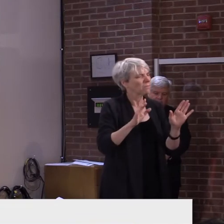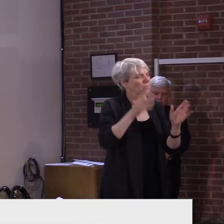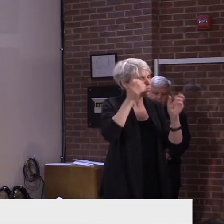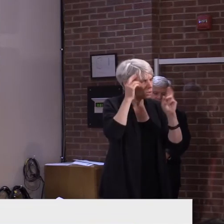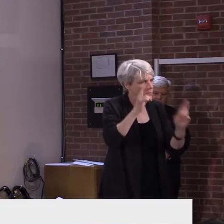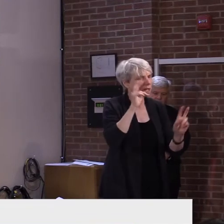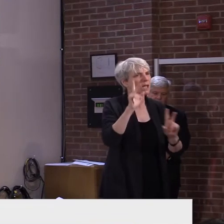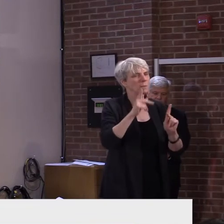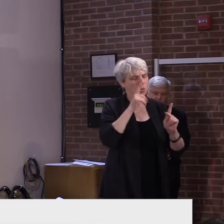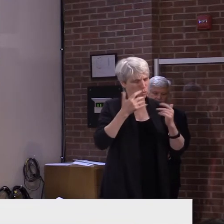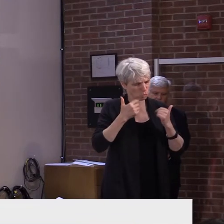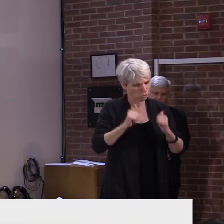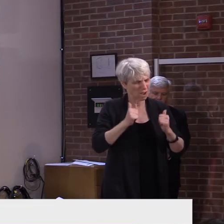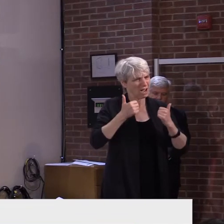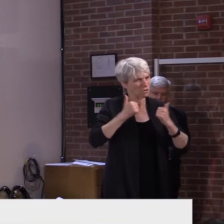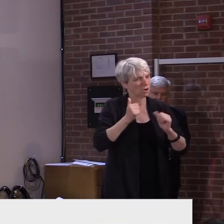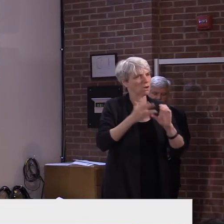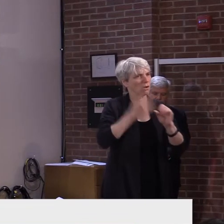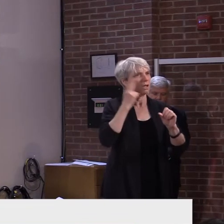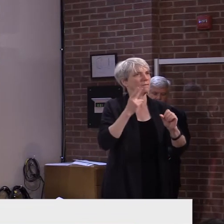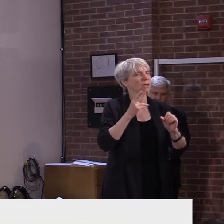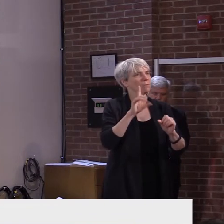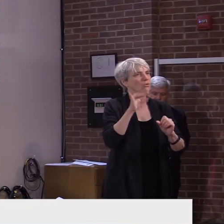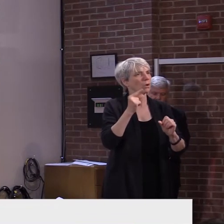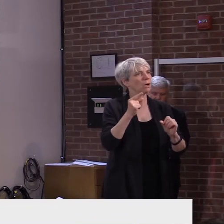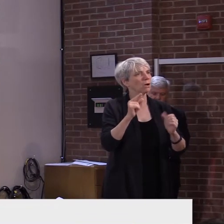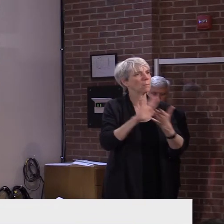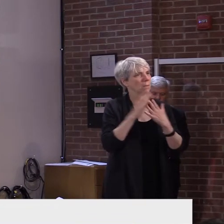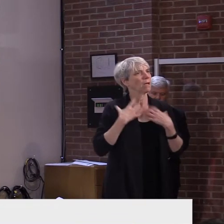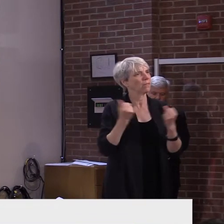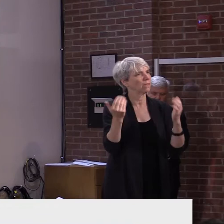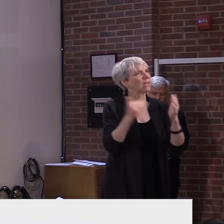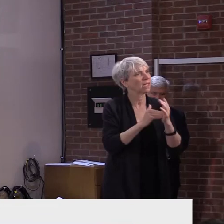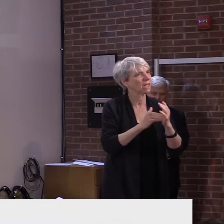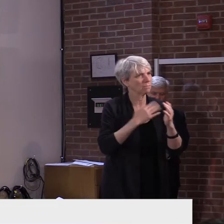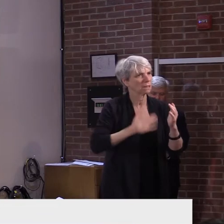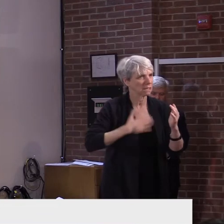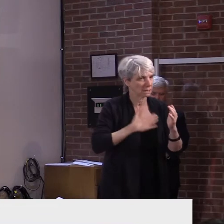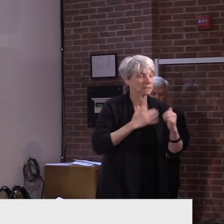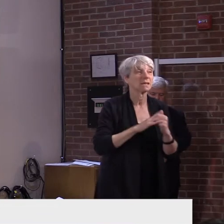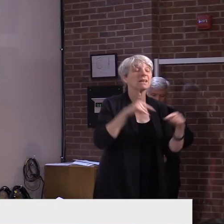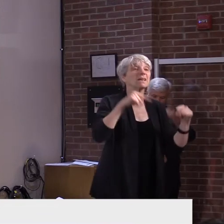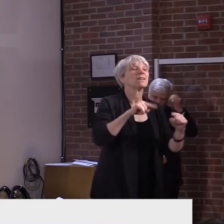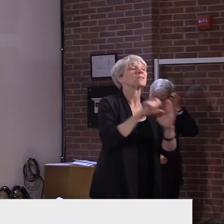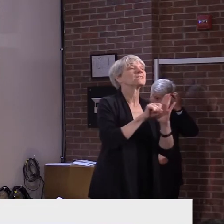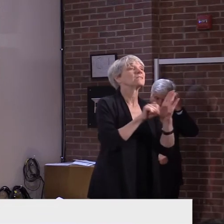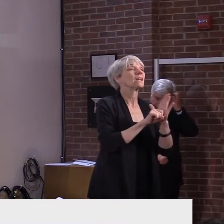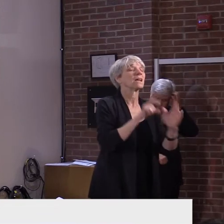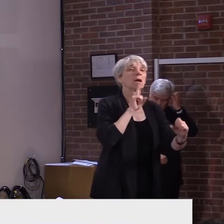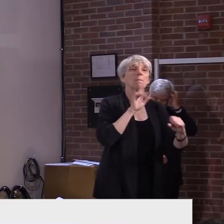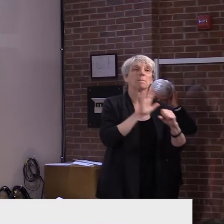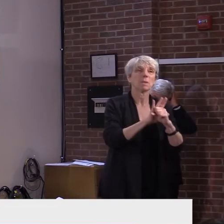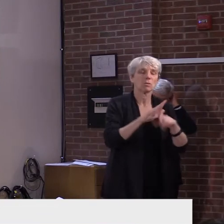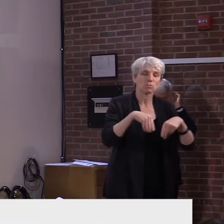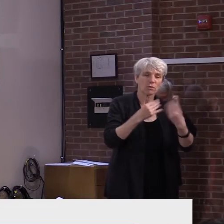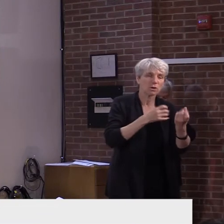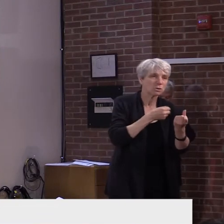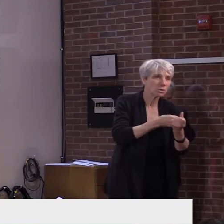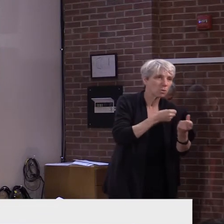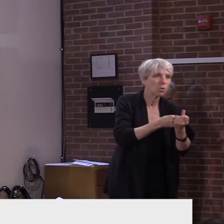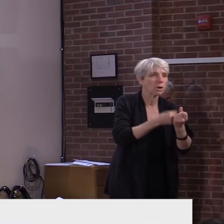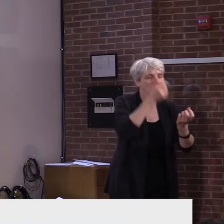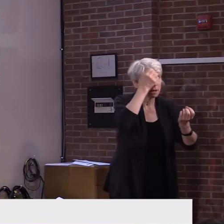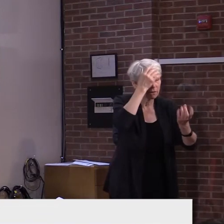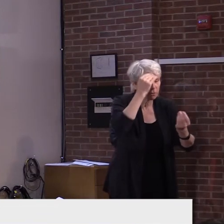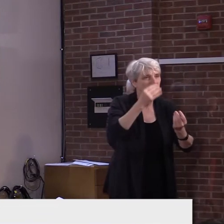to successful recovery. As a department and a state, we are committed to providing the programs, supports, and information